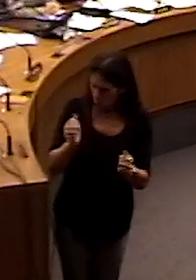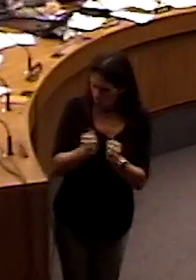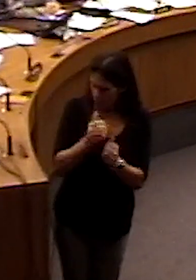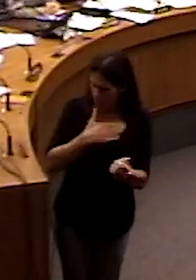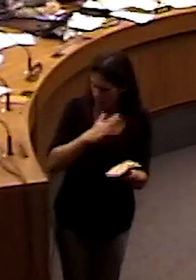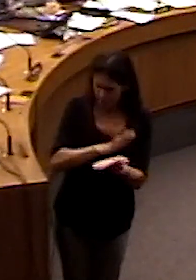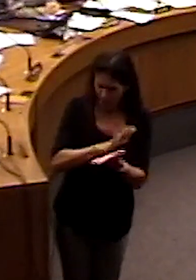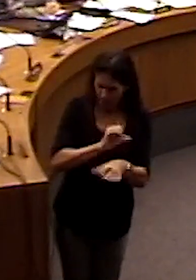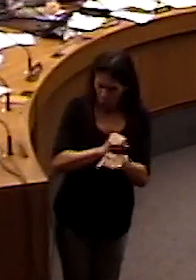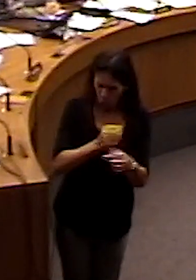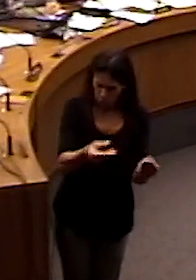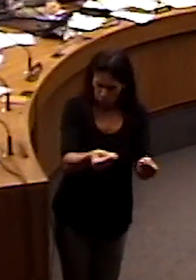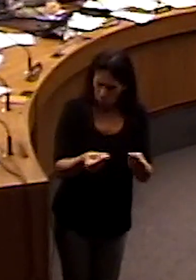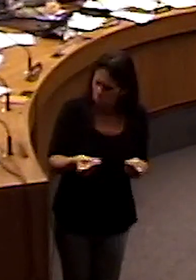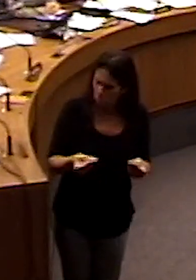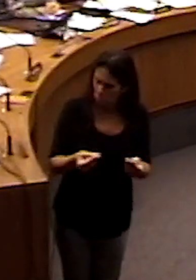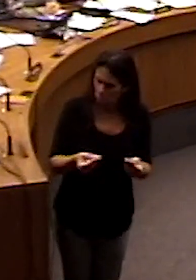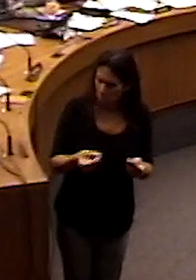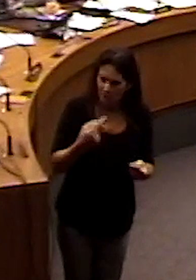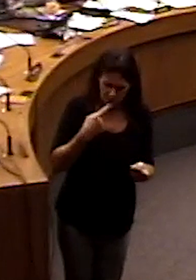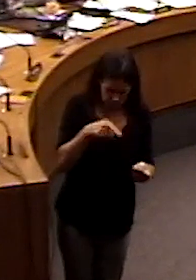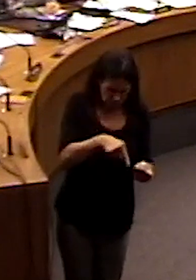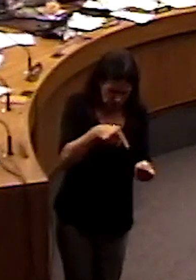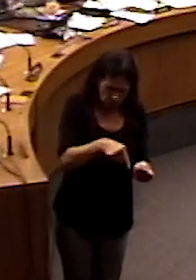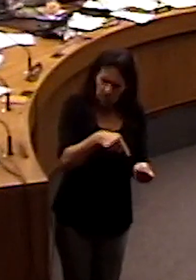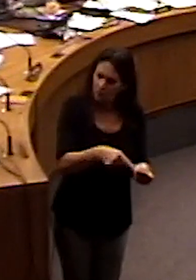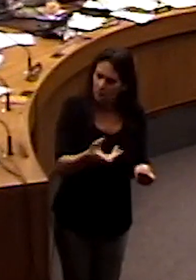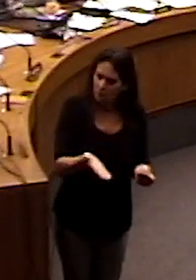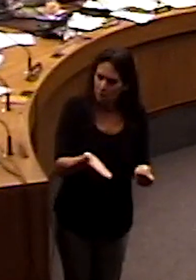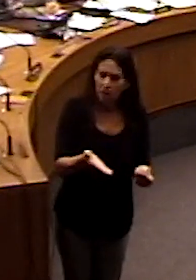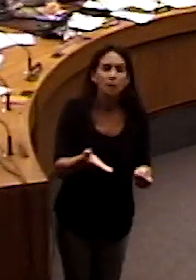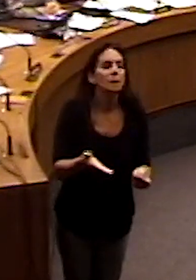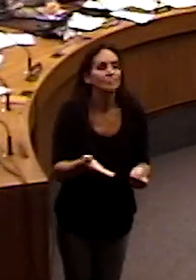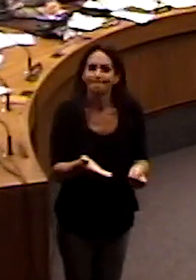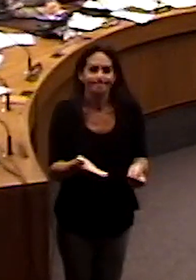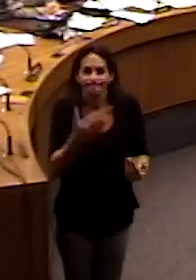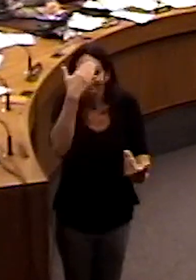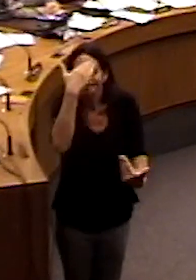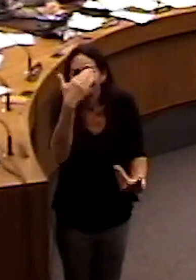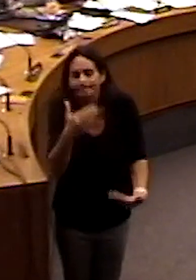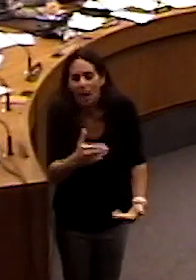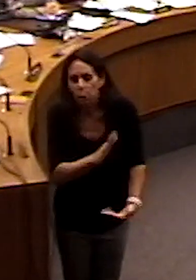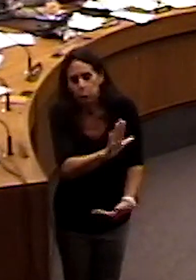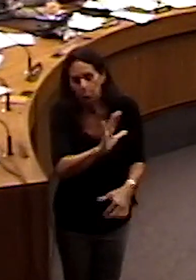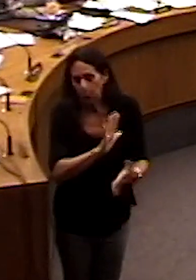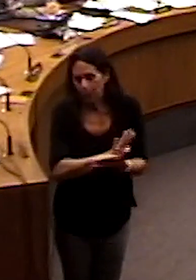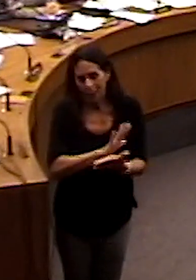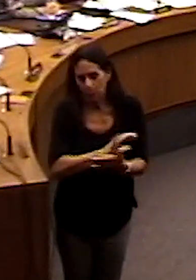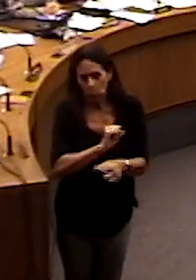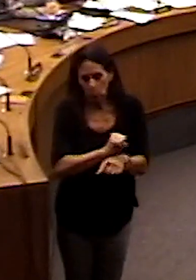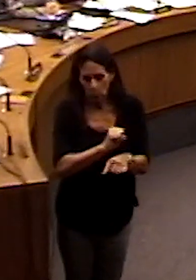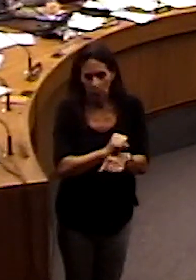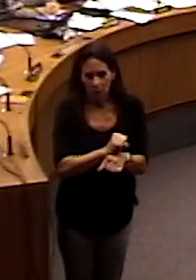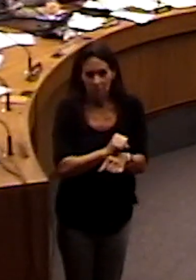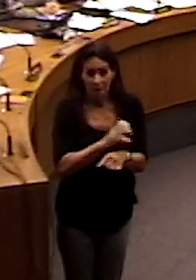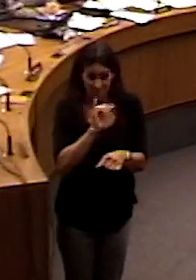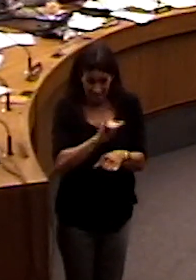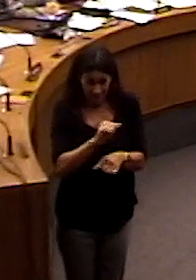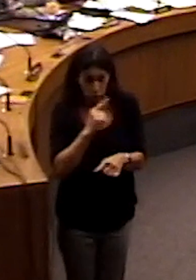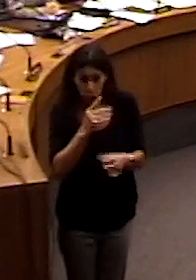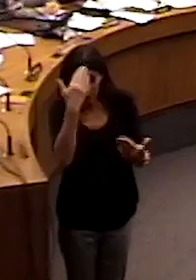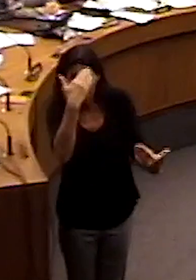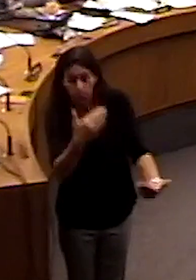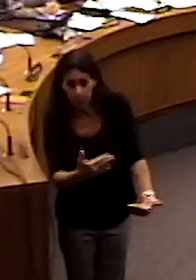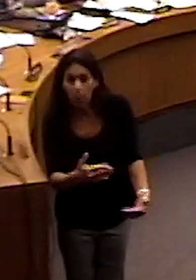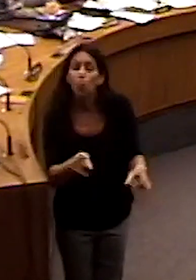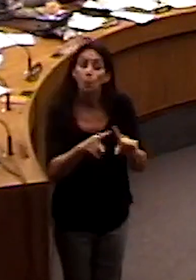paperwork they put for rent increases? I'm not familiar with the paperwork, and I don't know if that's the case. I know that